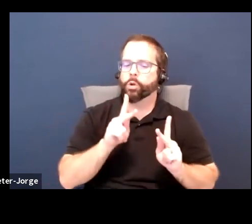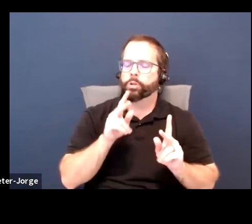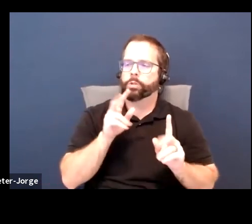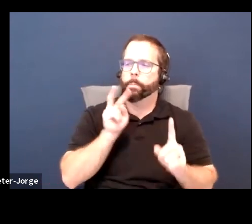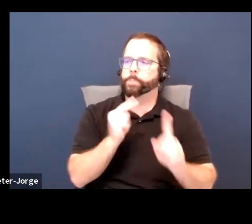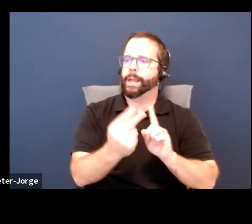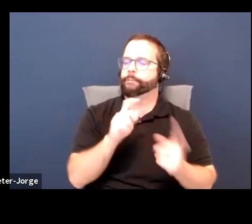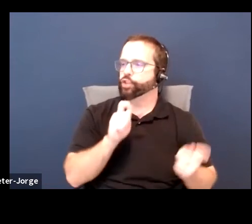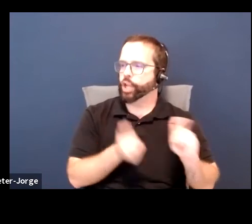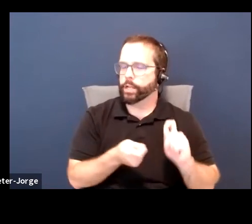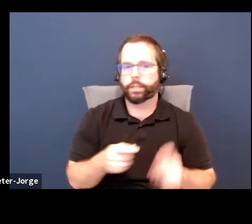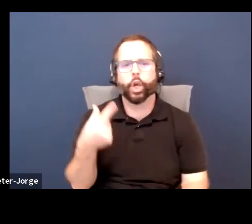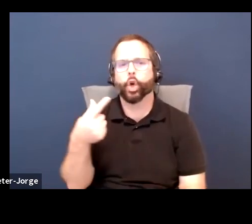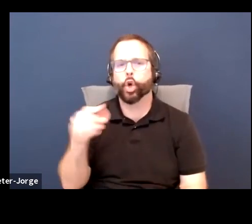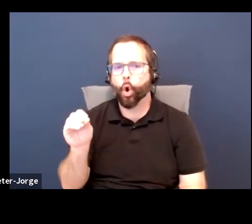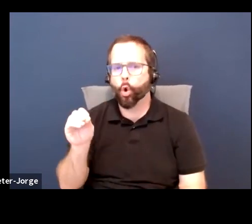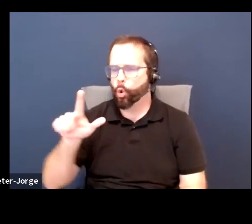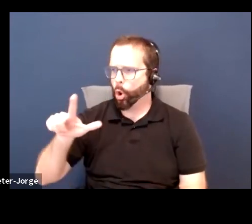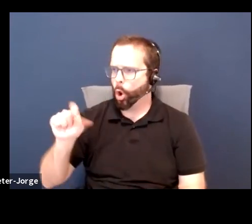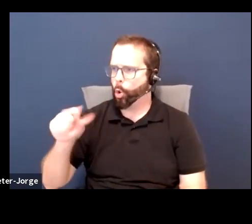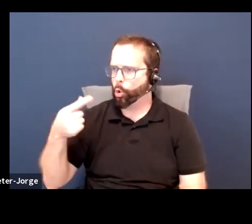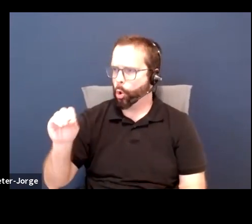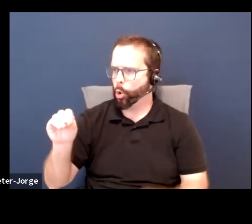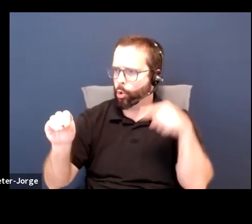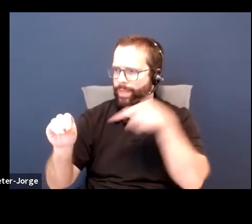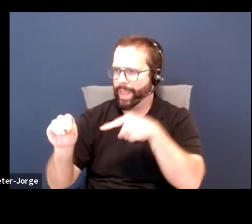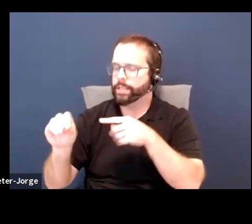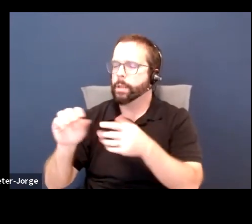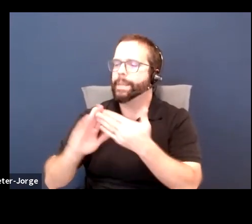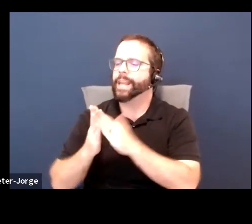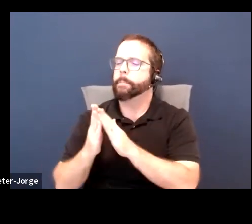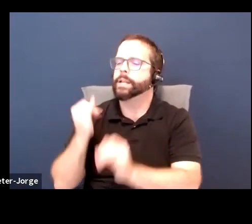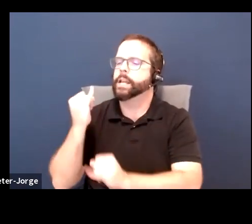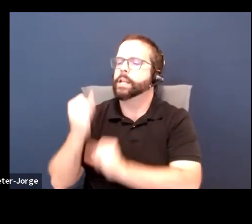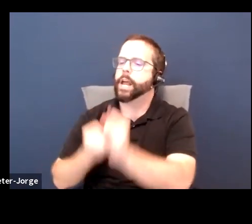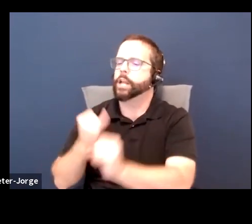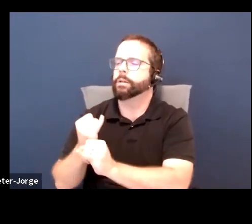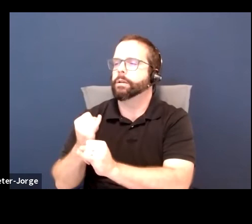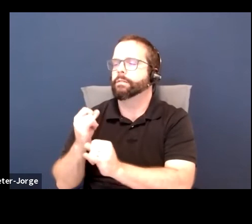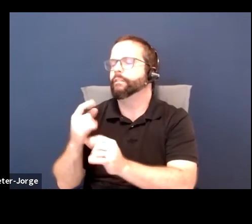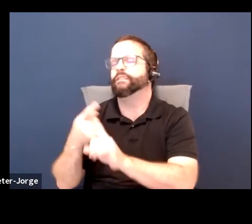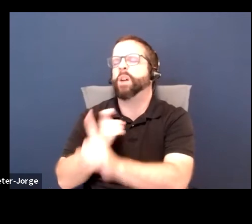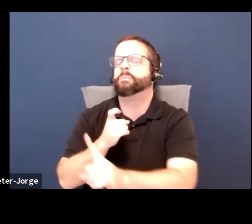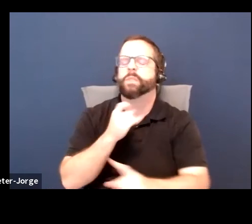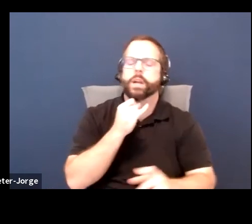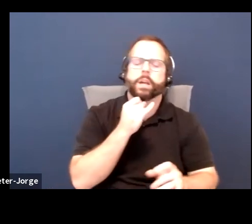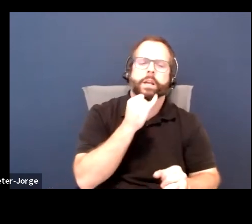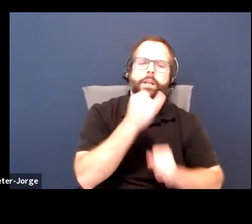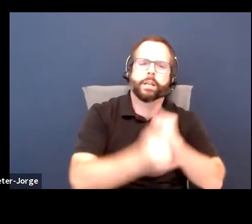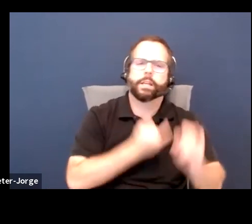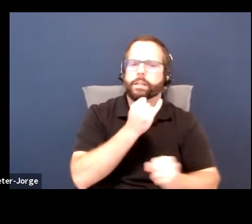the international symbol of access from one of a person with a disability in a